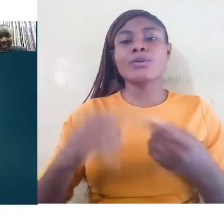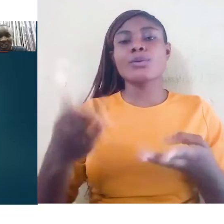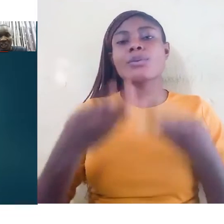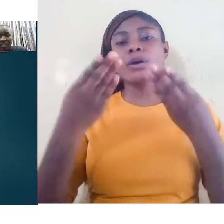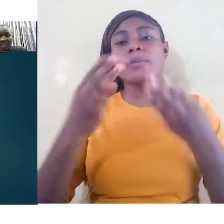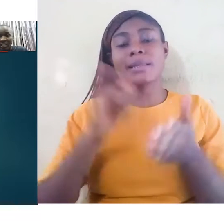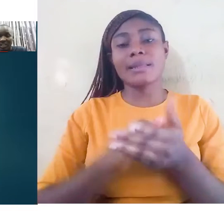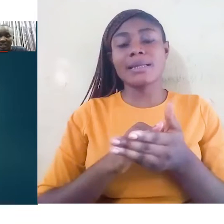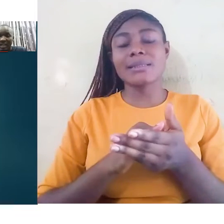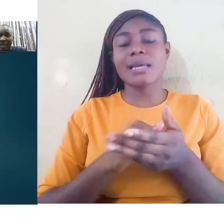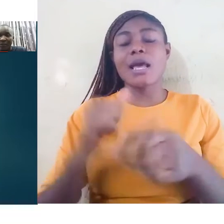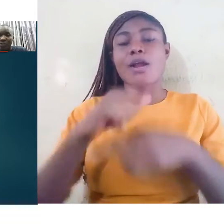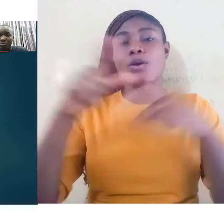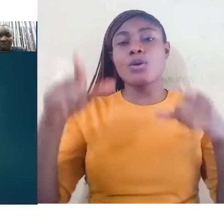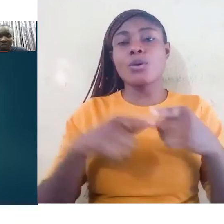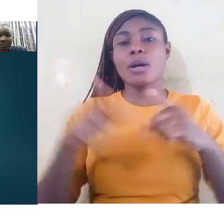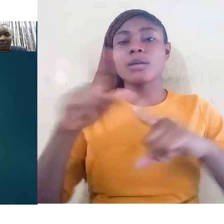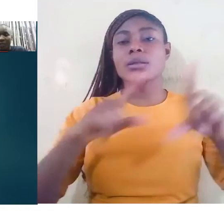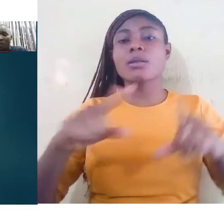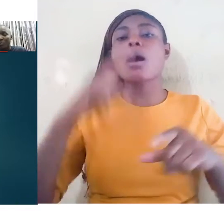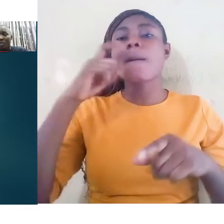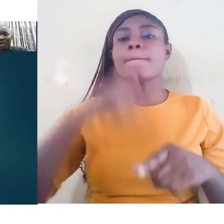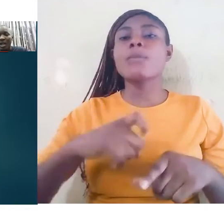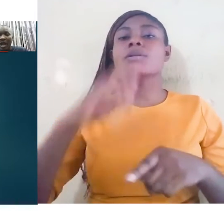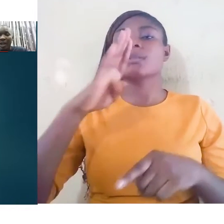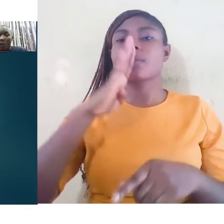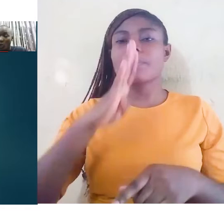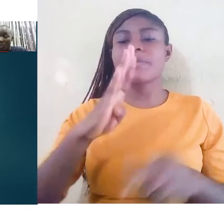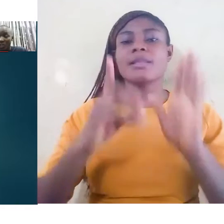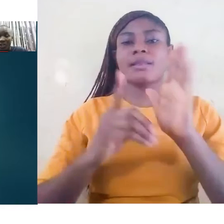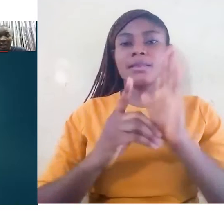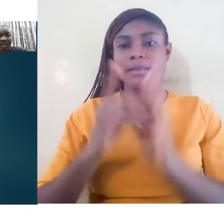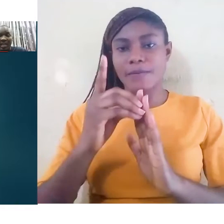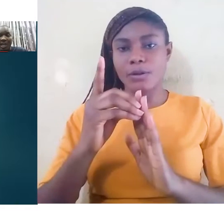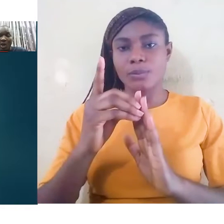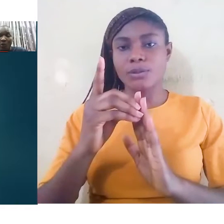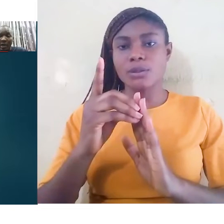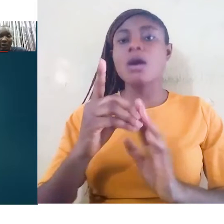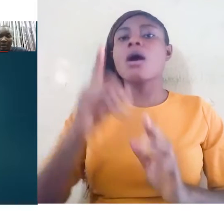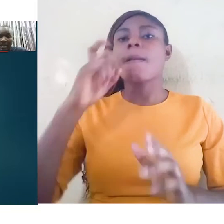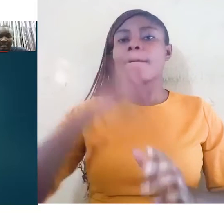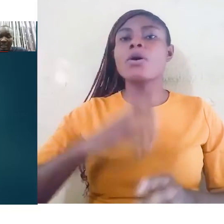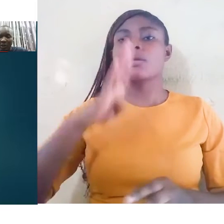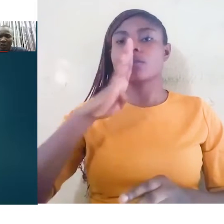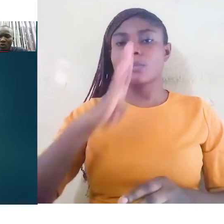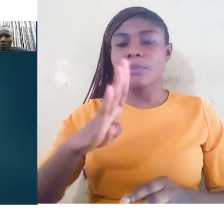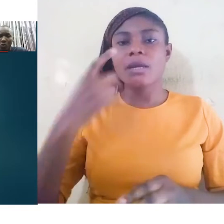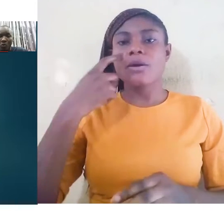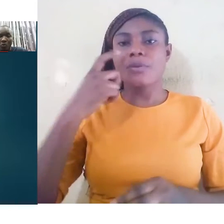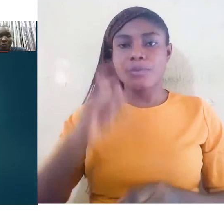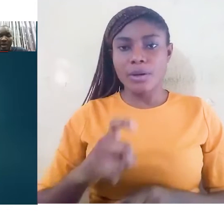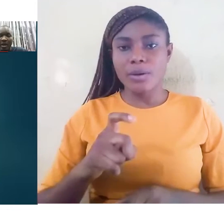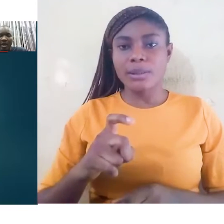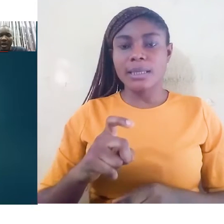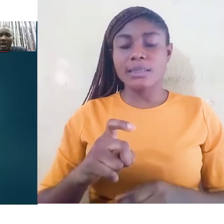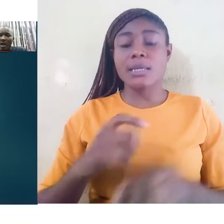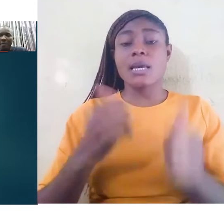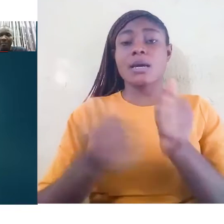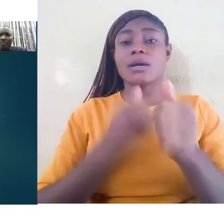that indigenous national sign language must be developed and constitutionally recognized. According to